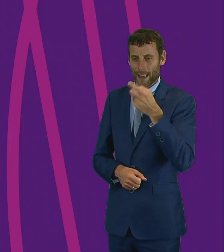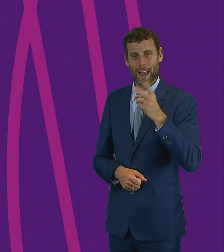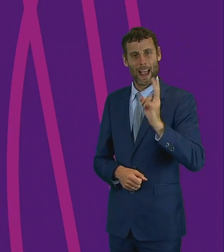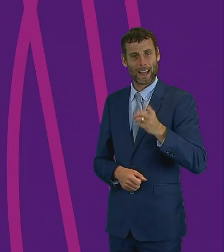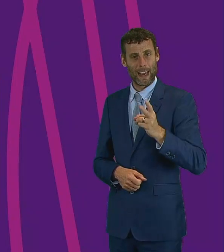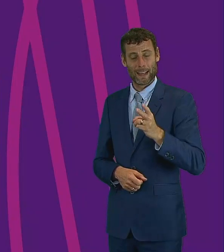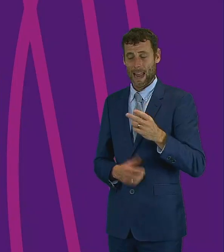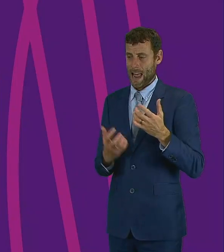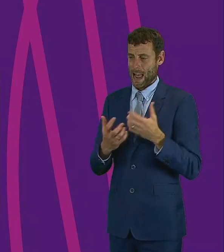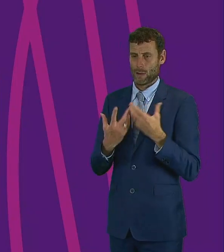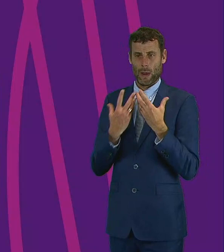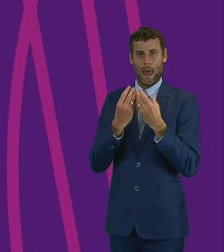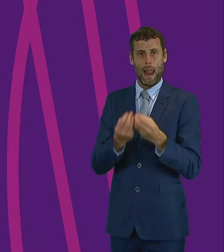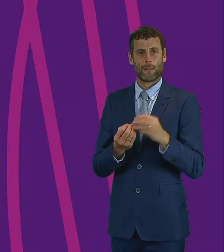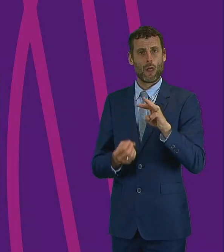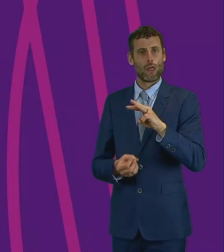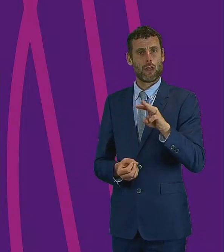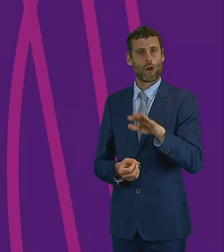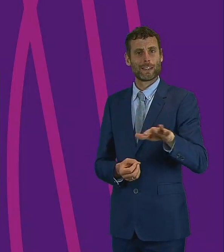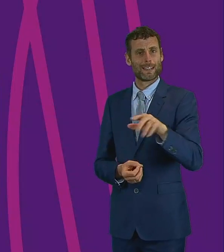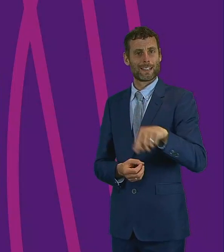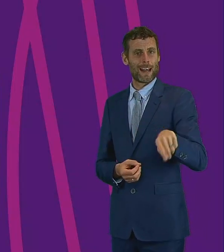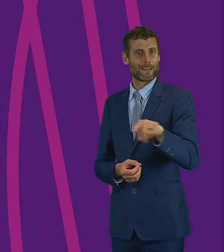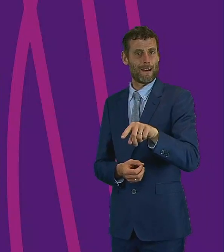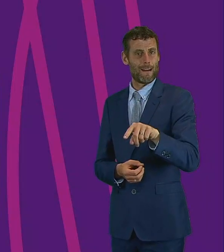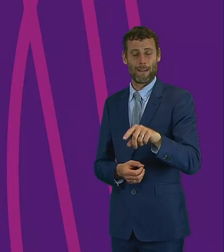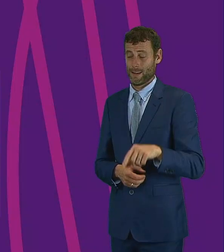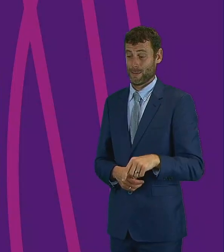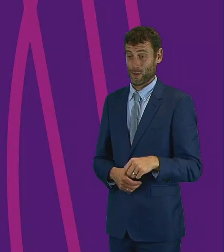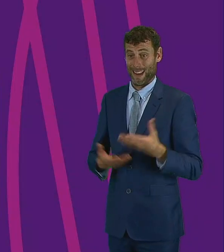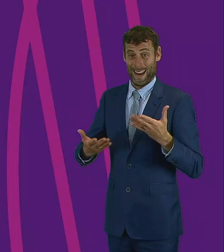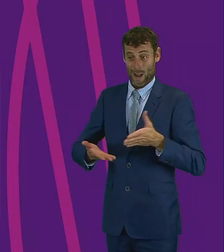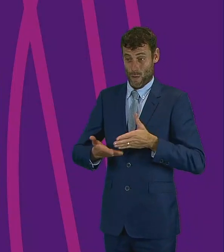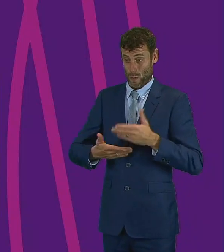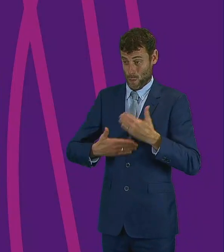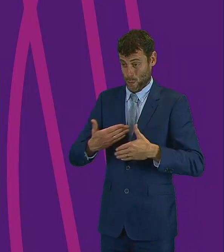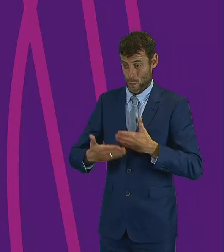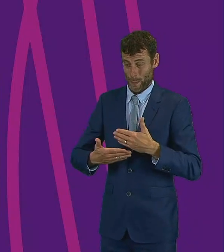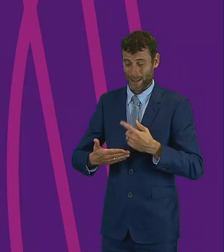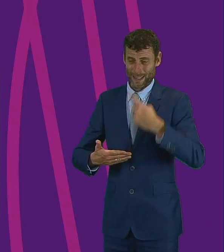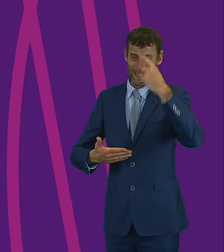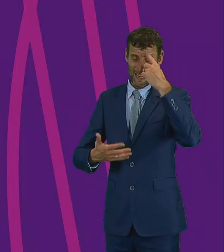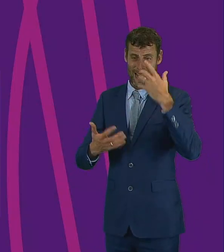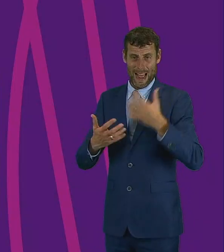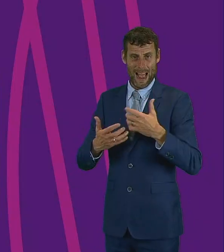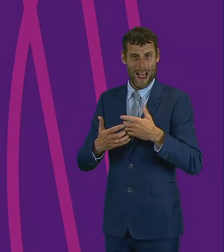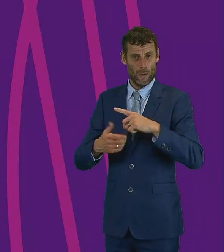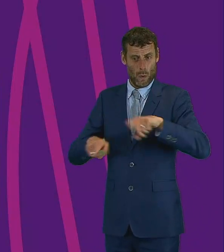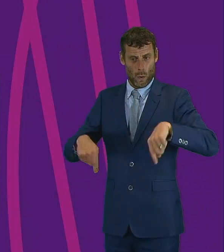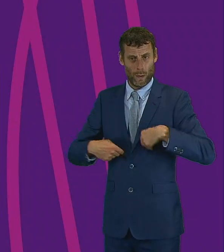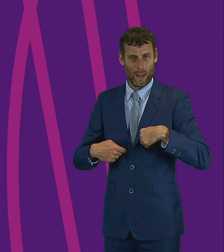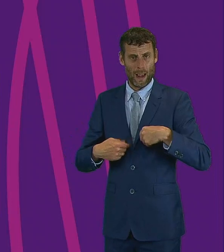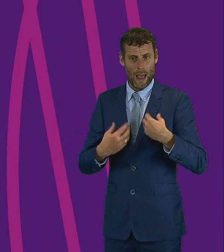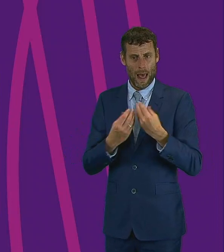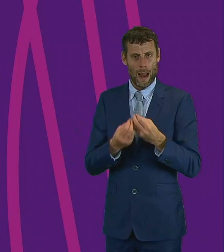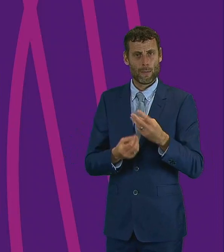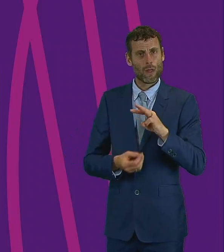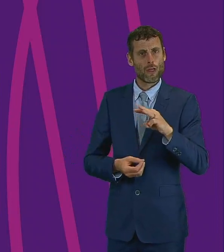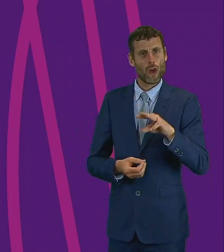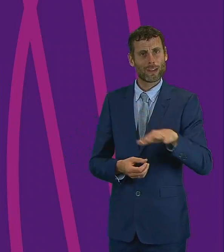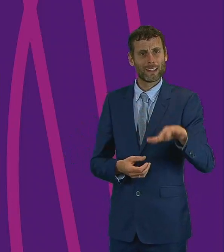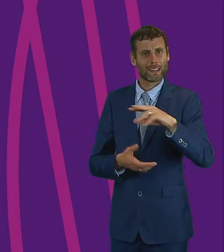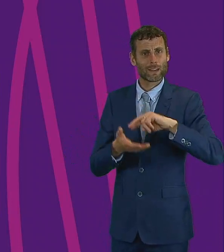third sector, and does she recognise that this crisis should give us the opportunity to look again at how we fund our third sector? First